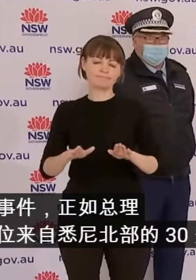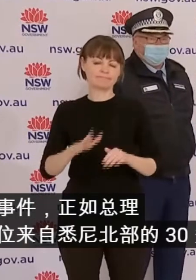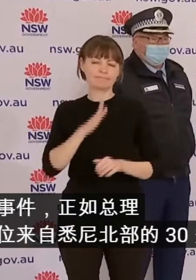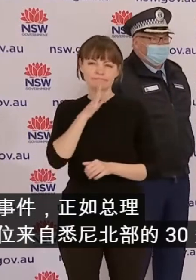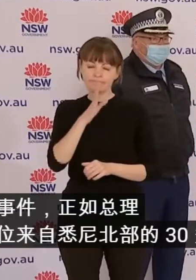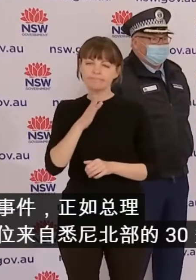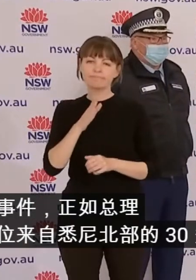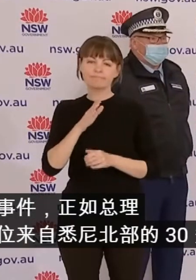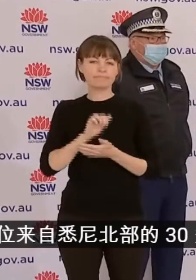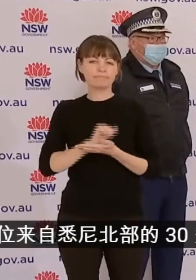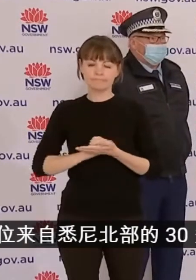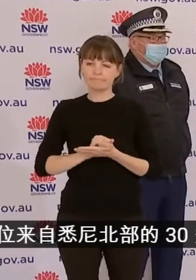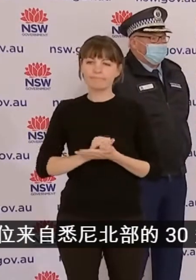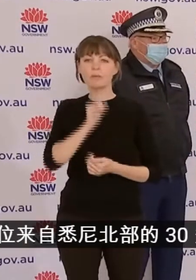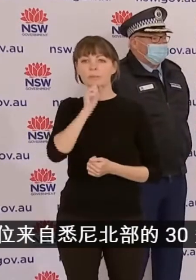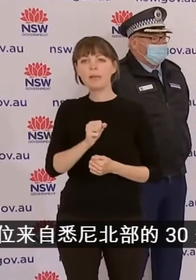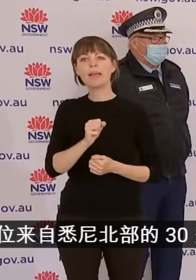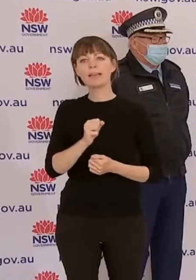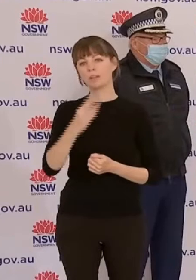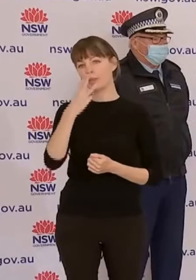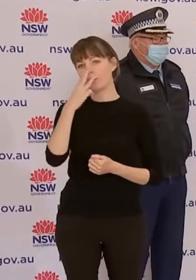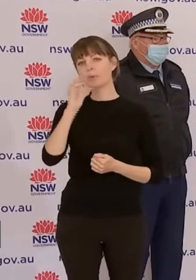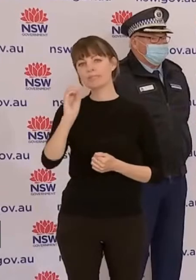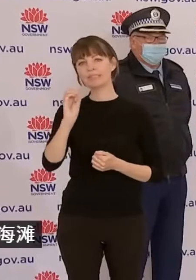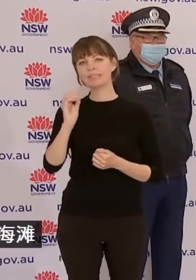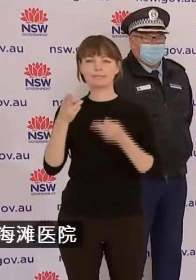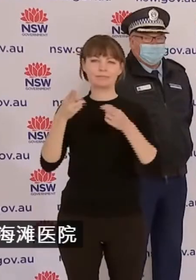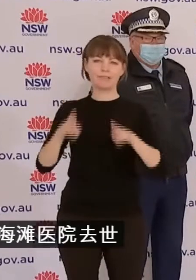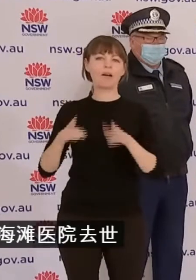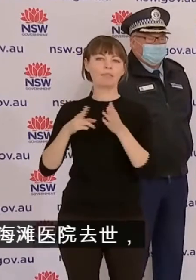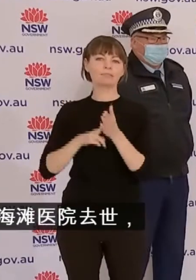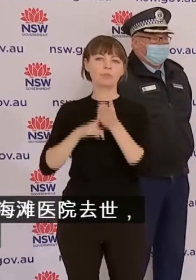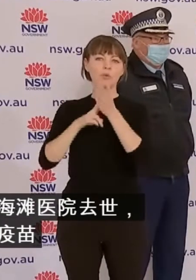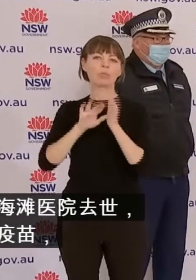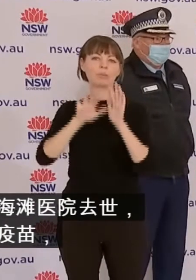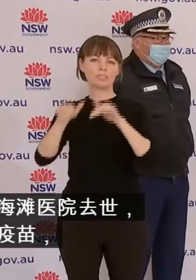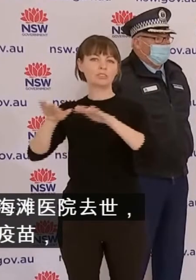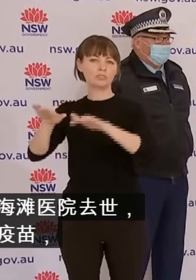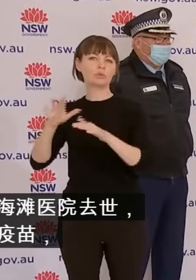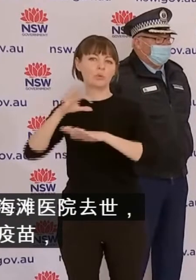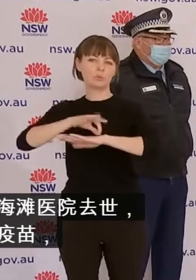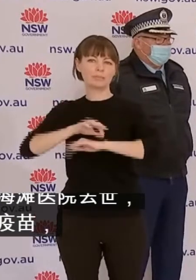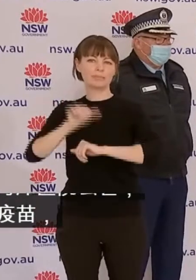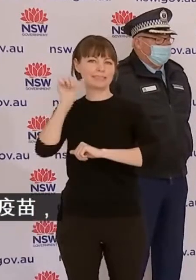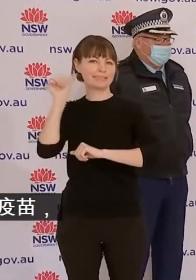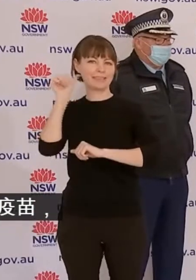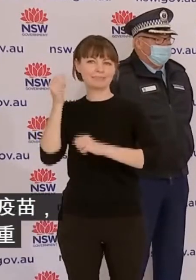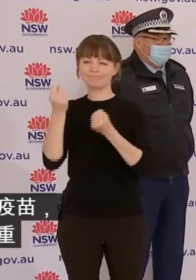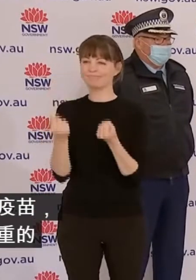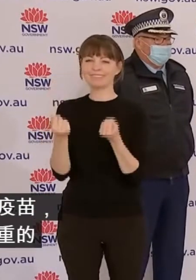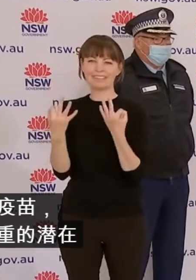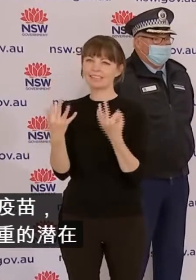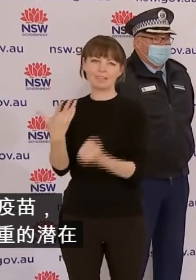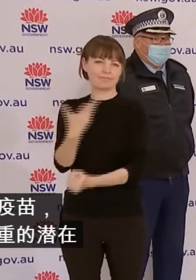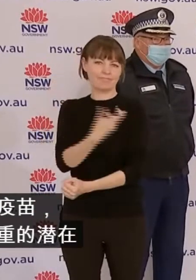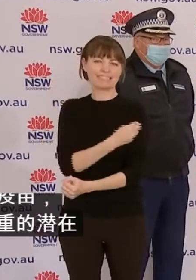in his 30s from northern Sydney who died in the Northern Beaches Hospital yesterday. He was not vaccinated, but had some